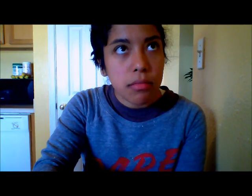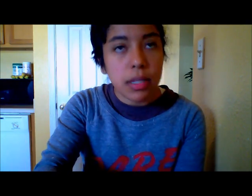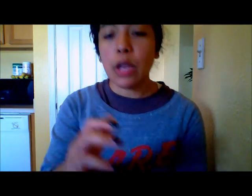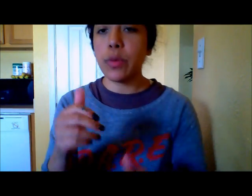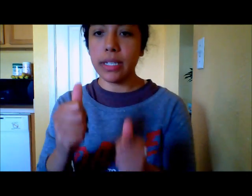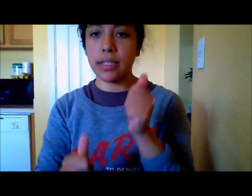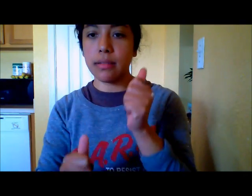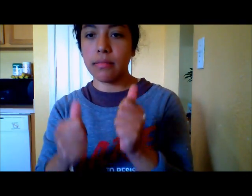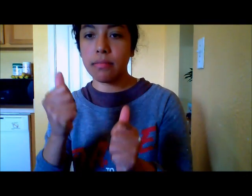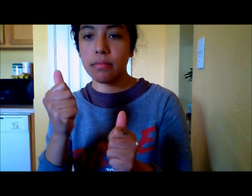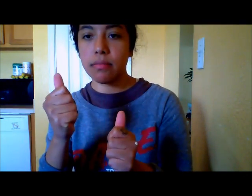like which,